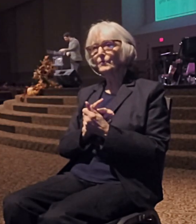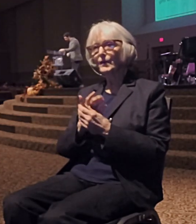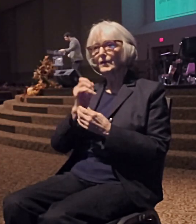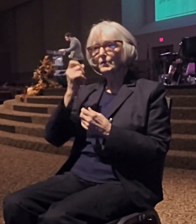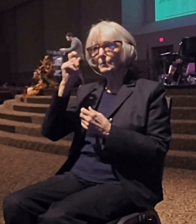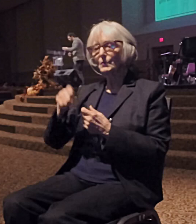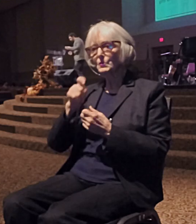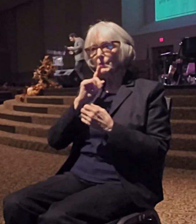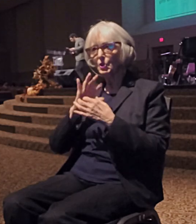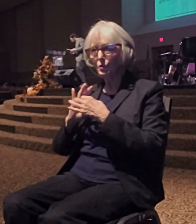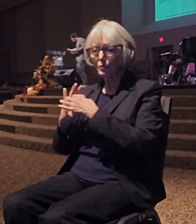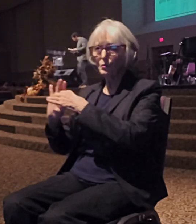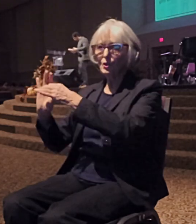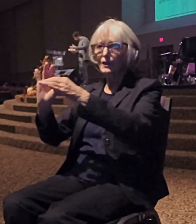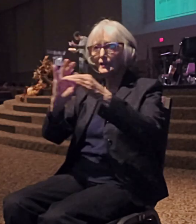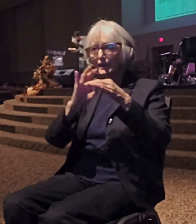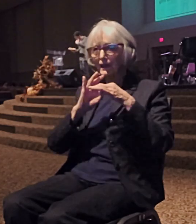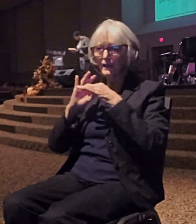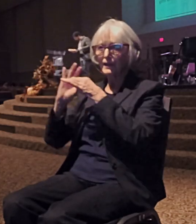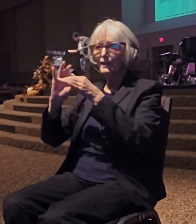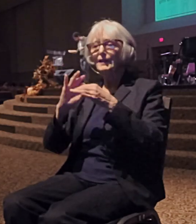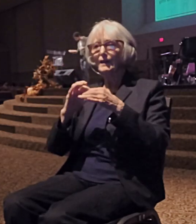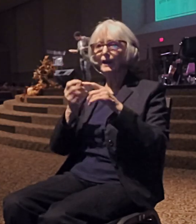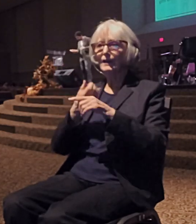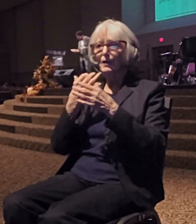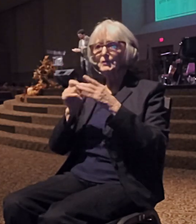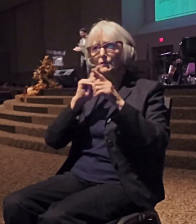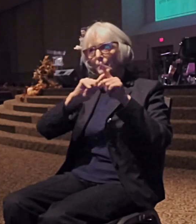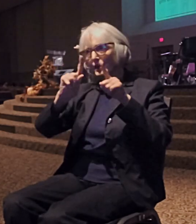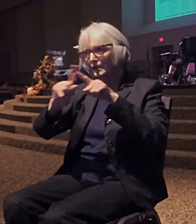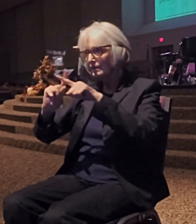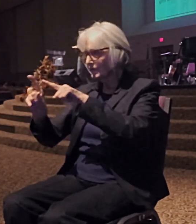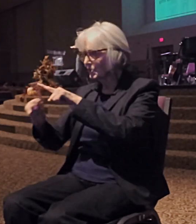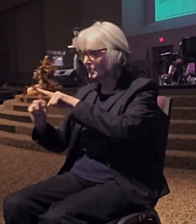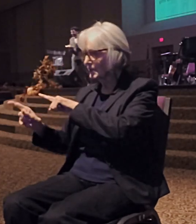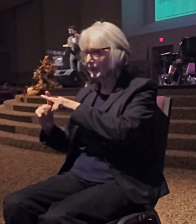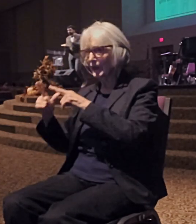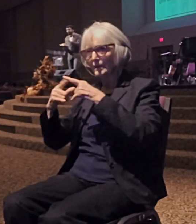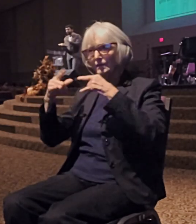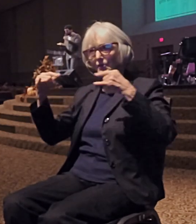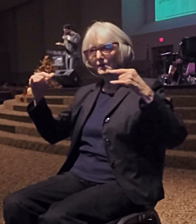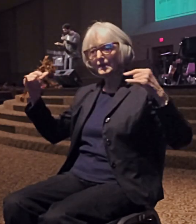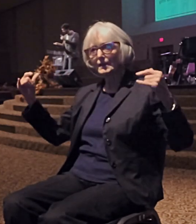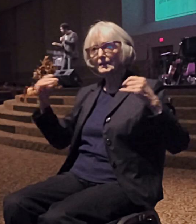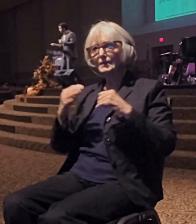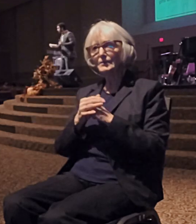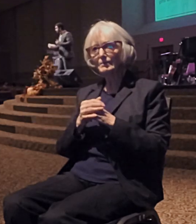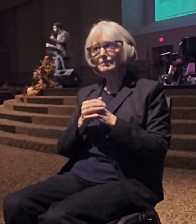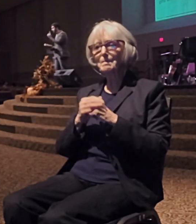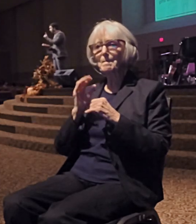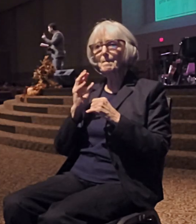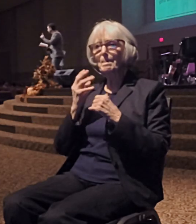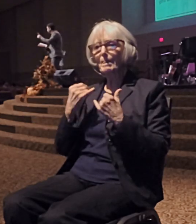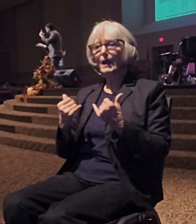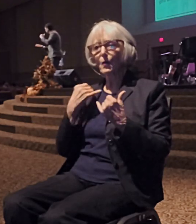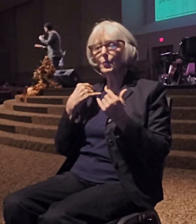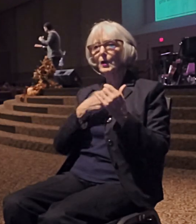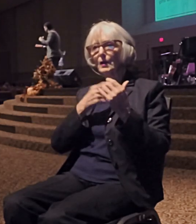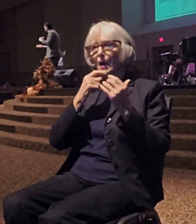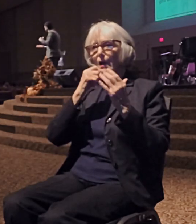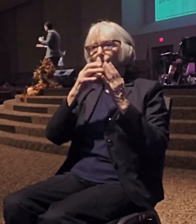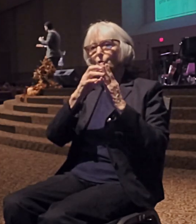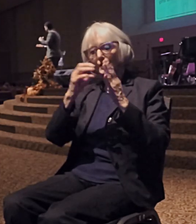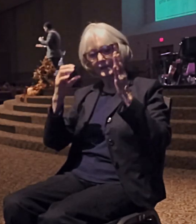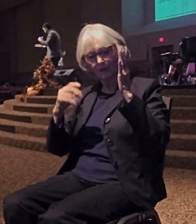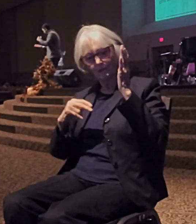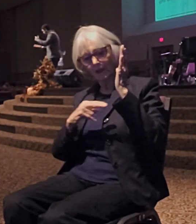to be unity which flows out of this diversity. Now, we're going to jump for a second over verses 8 through 10, but we're not skipping, we're coming